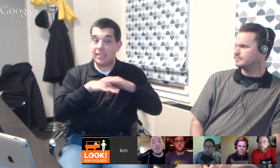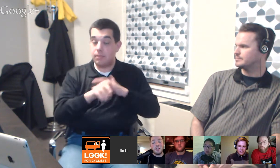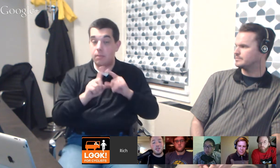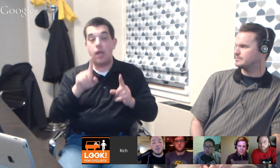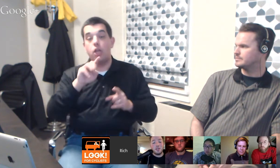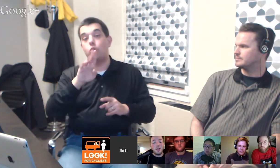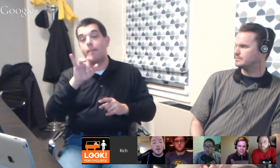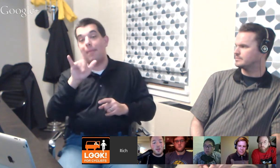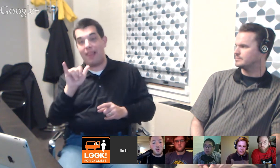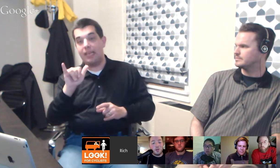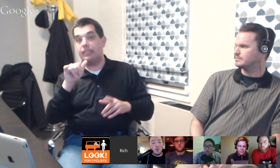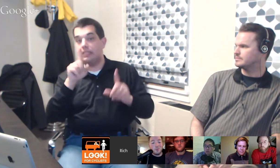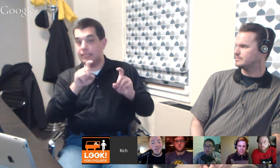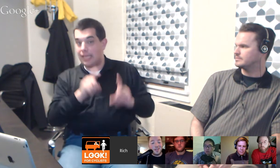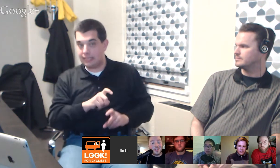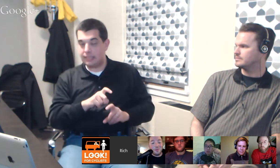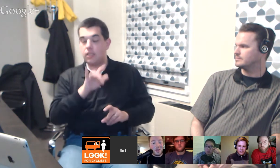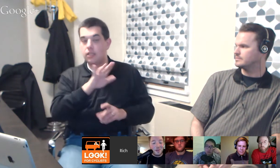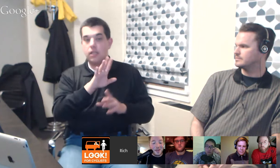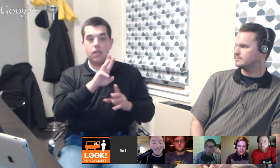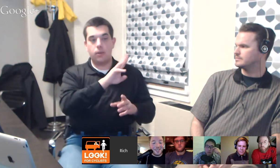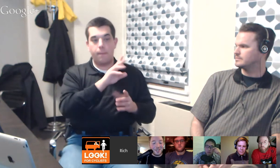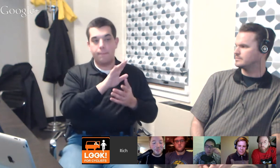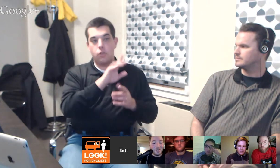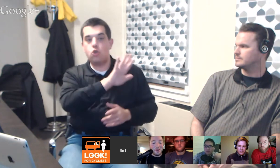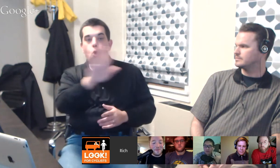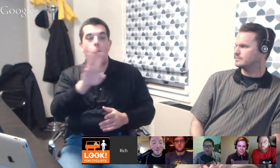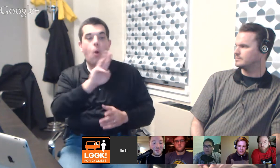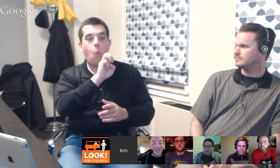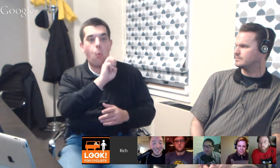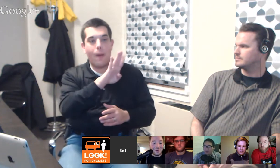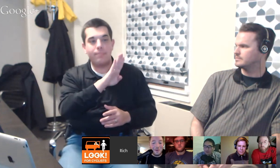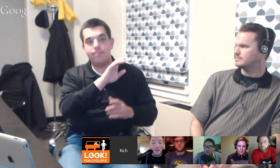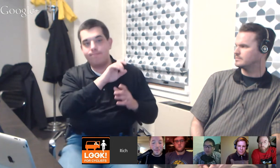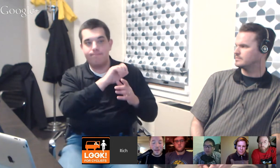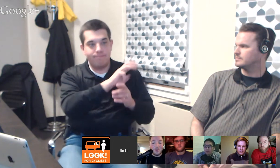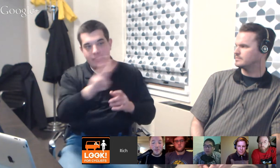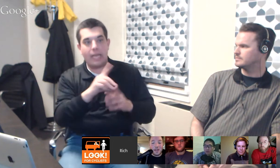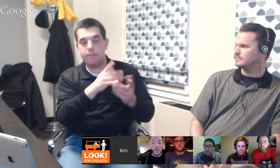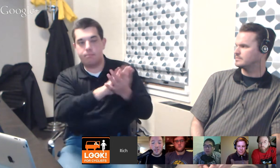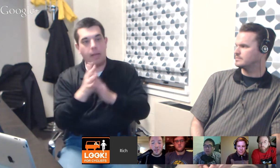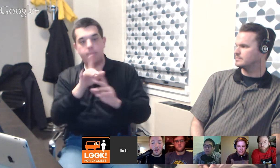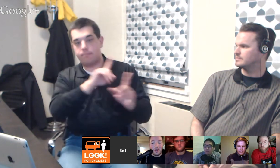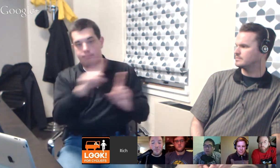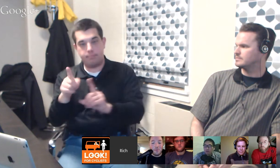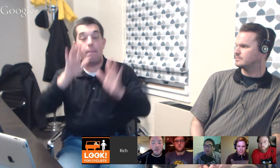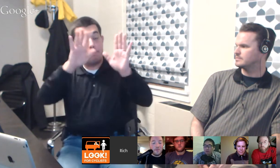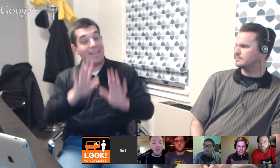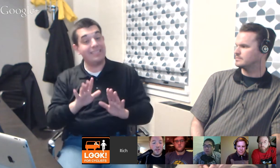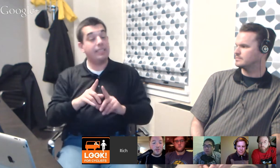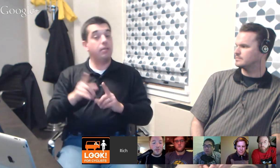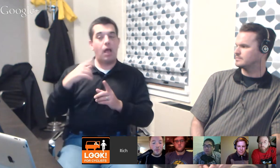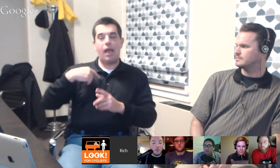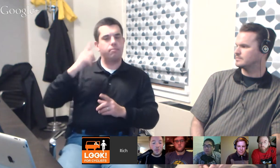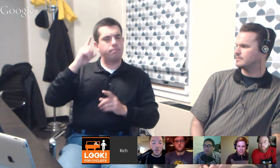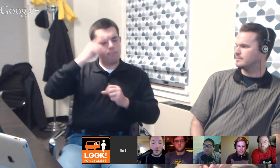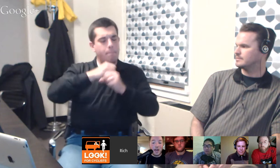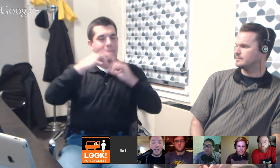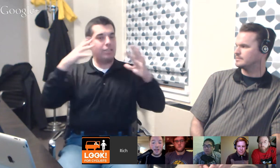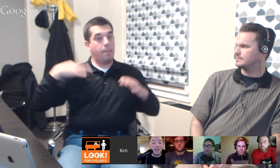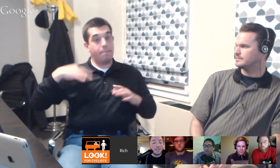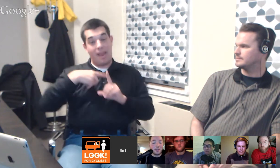usability testing just turns your website into something amazing just by doing a few tests. So I can only imagine the benefit that you get when you